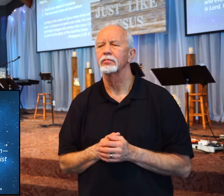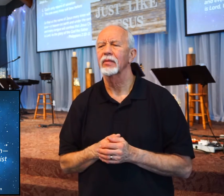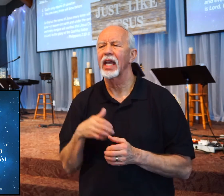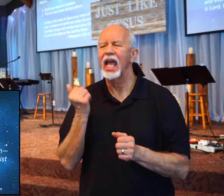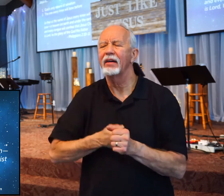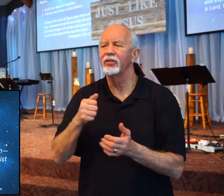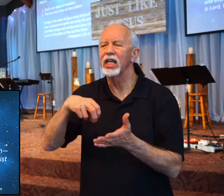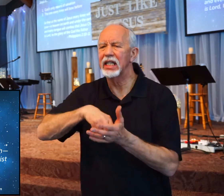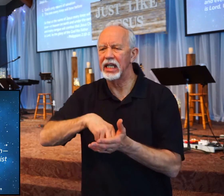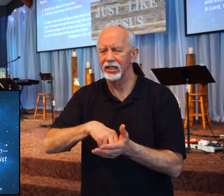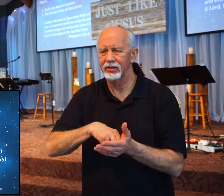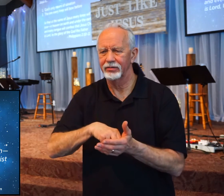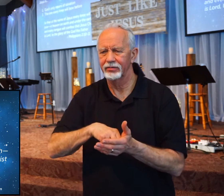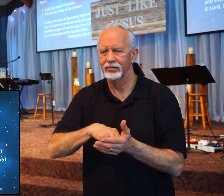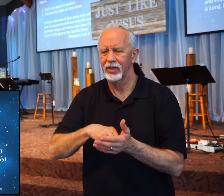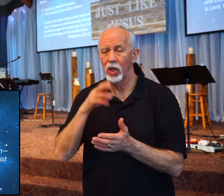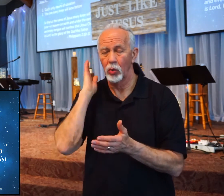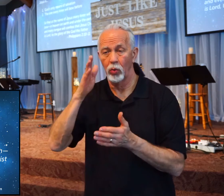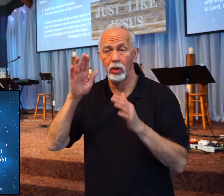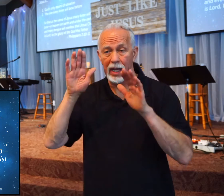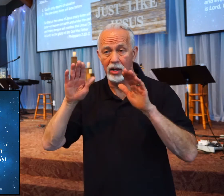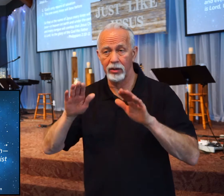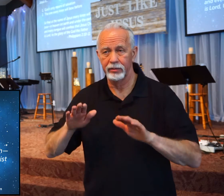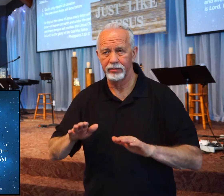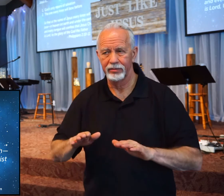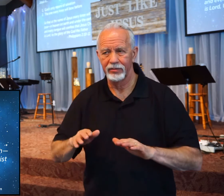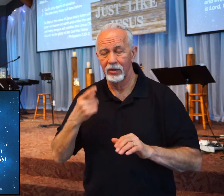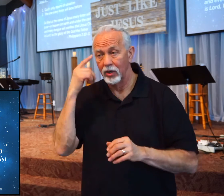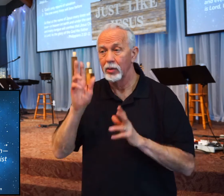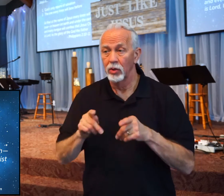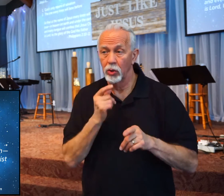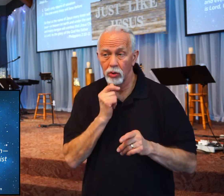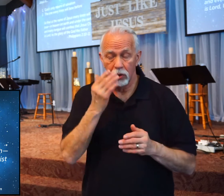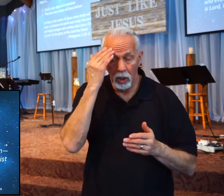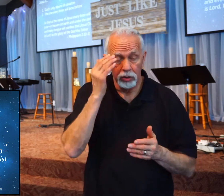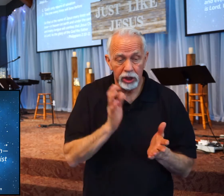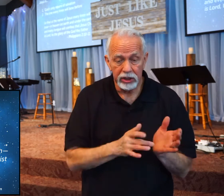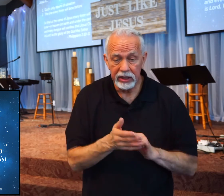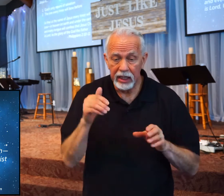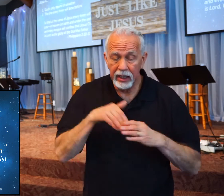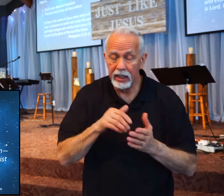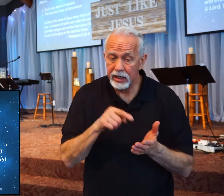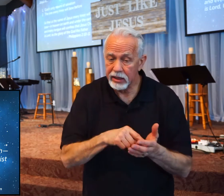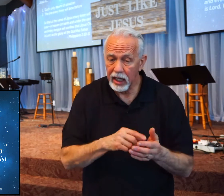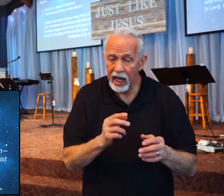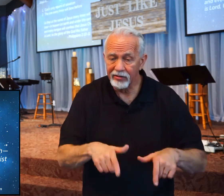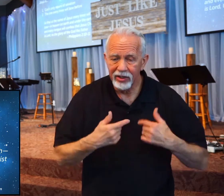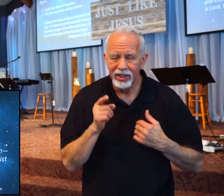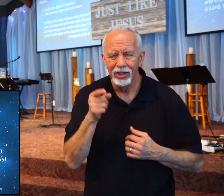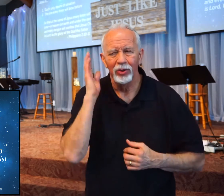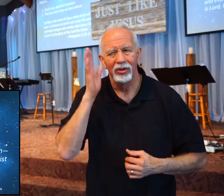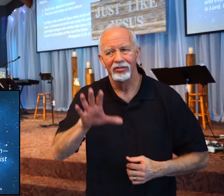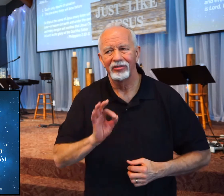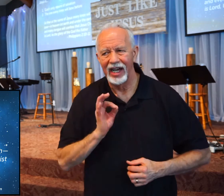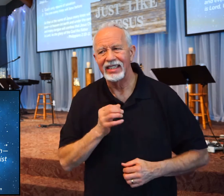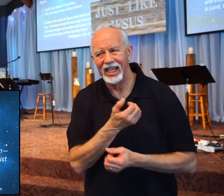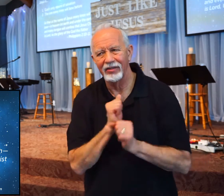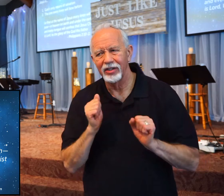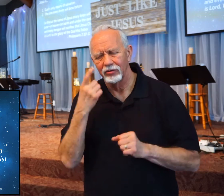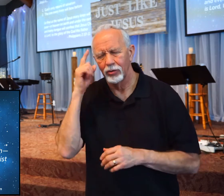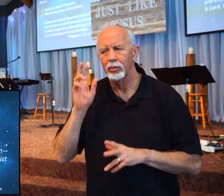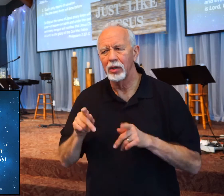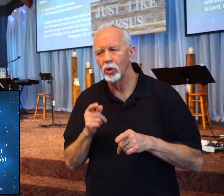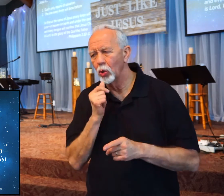Every knee will bow. For those who know Jesus in this life, you'll find salvation. For those